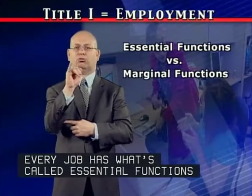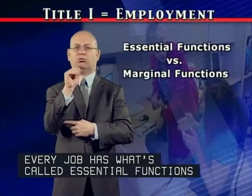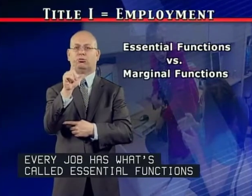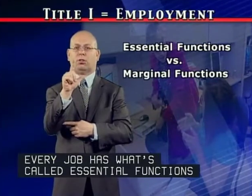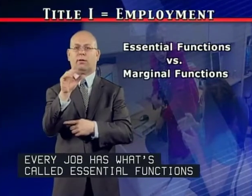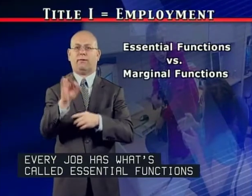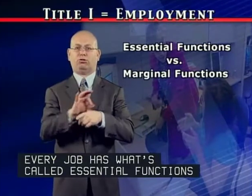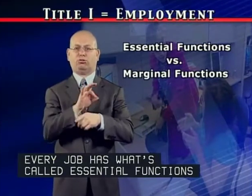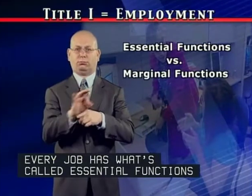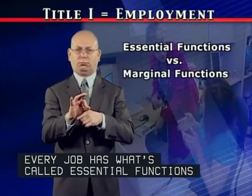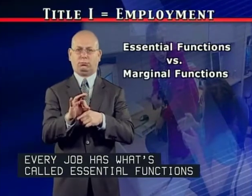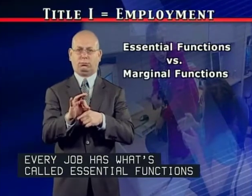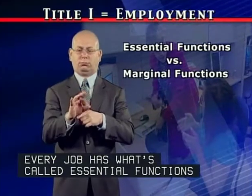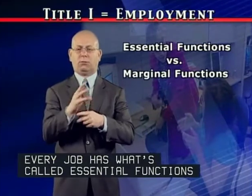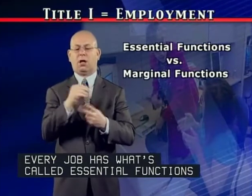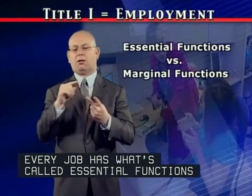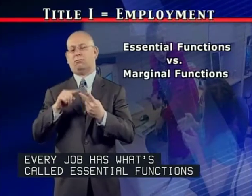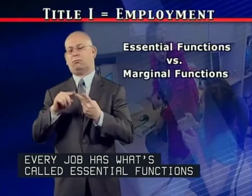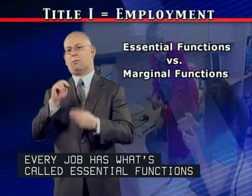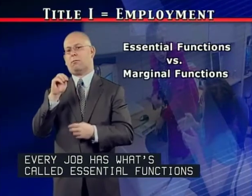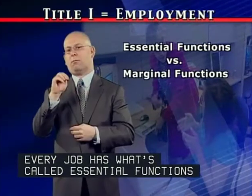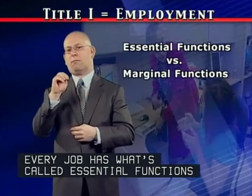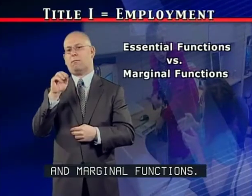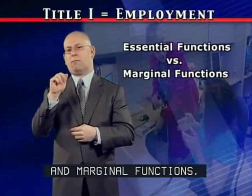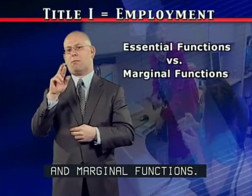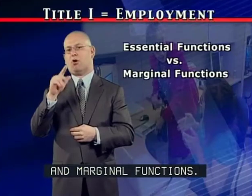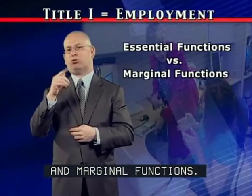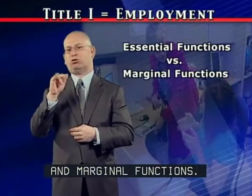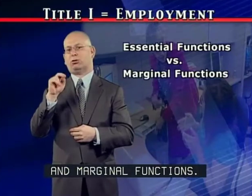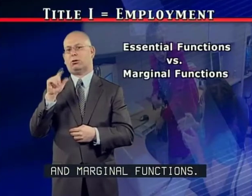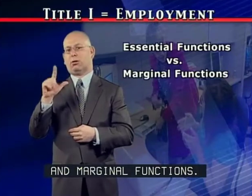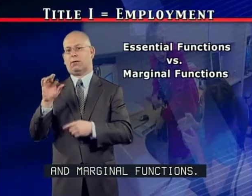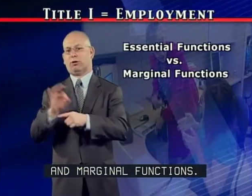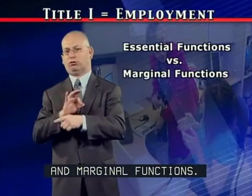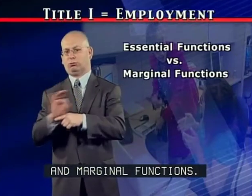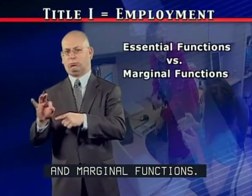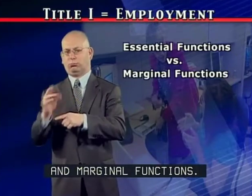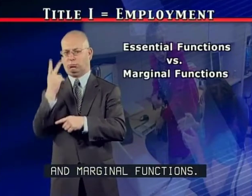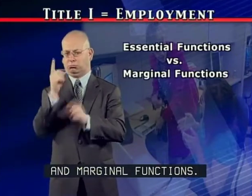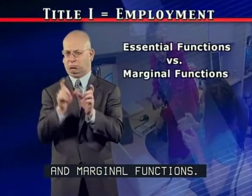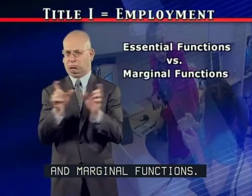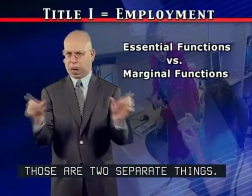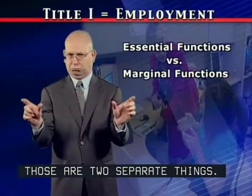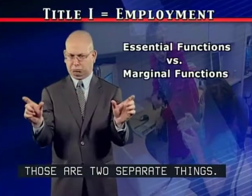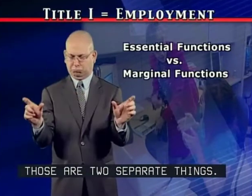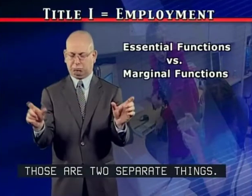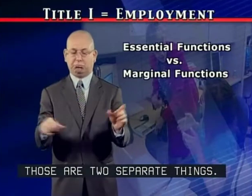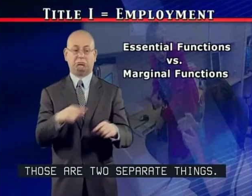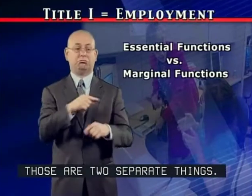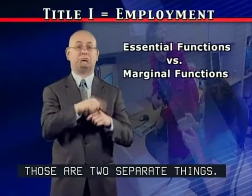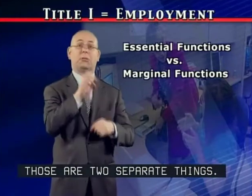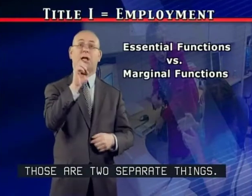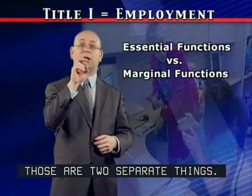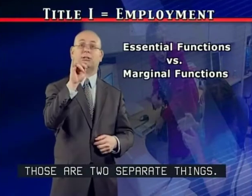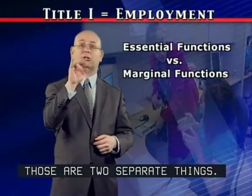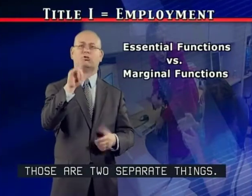Every job has what's called essential functions and marginal functions. Those are two separate things.